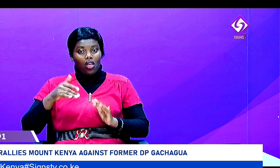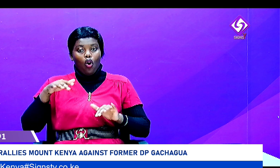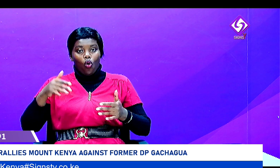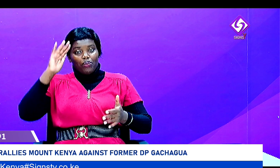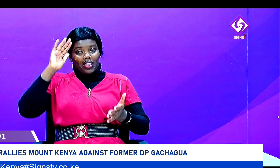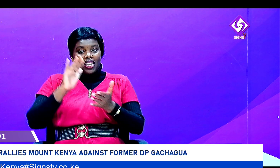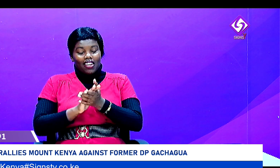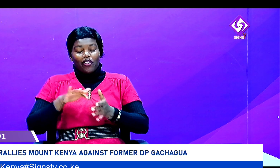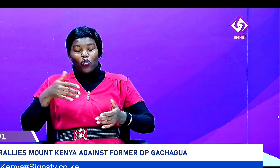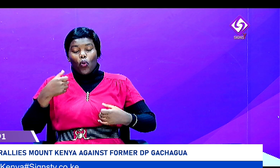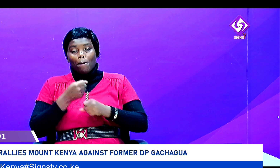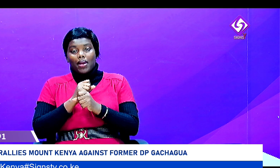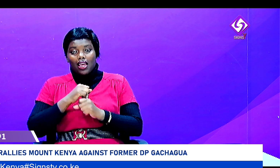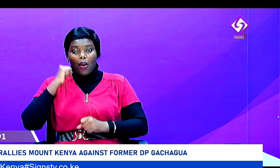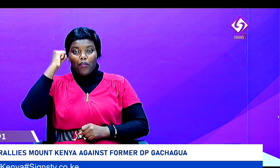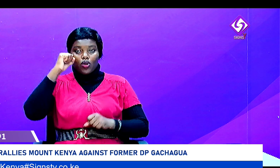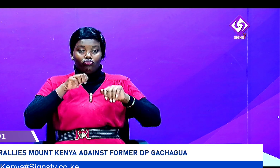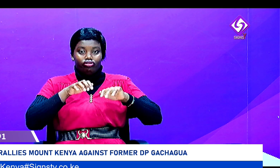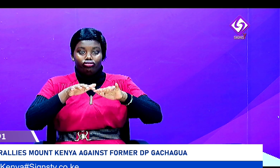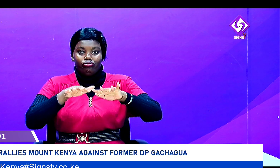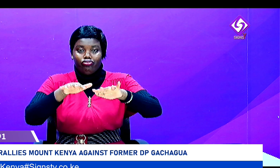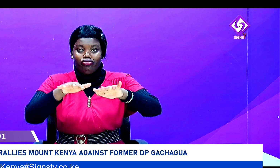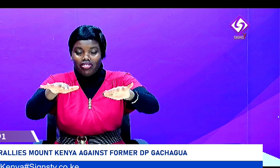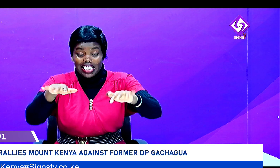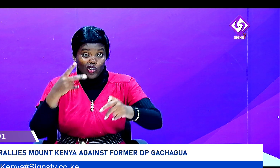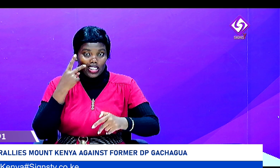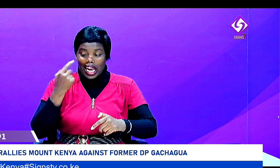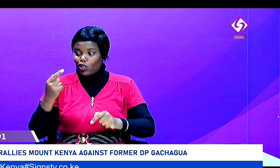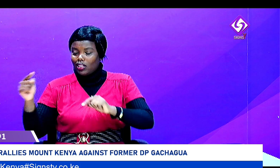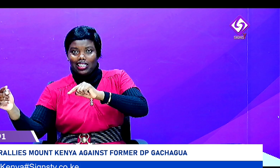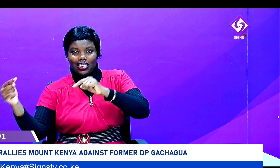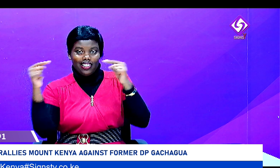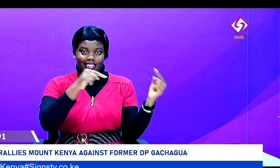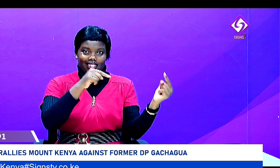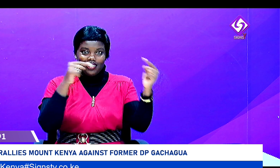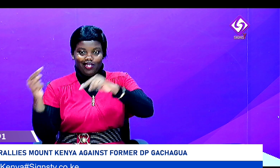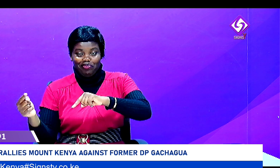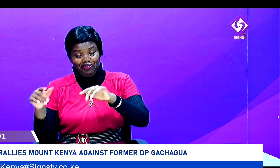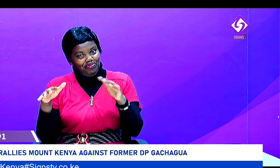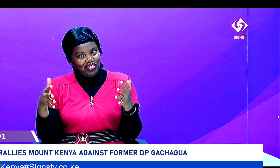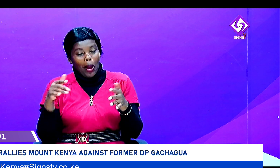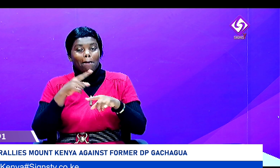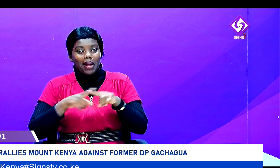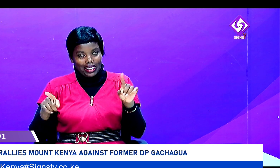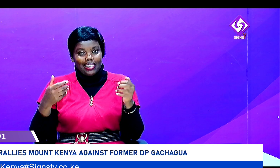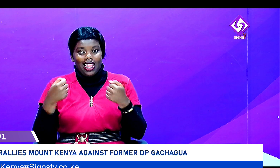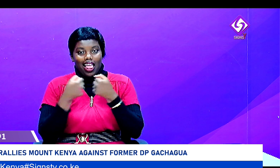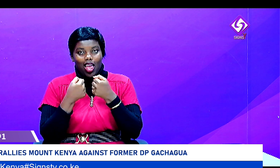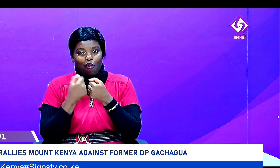We have each one have their own way, and they believe that makes the politics influential. We've seen this conflict and